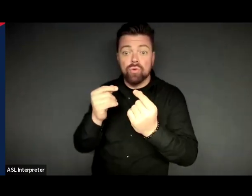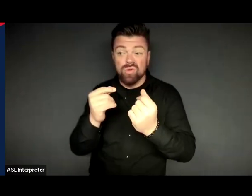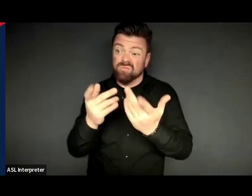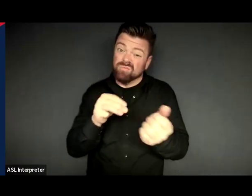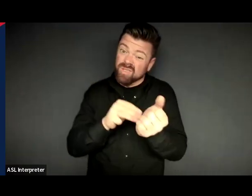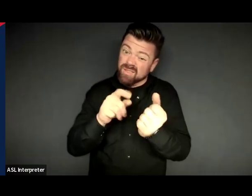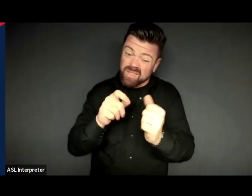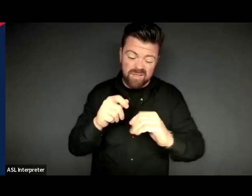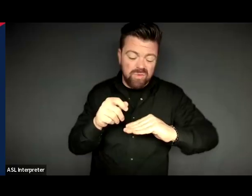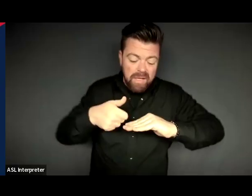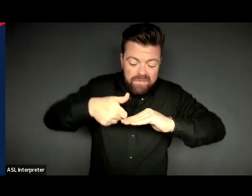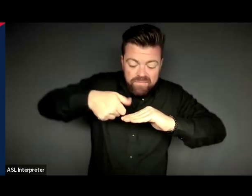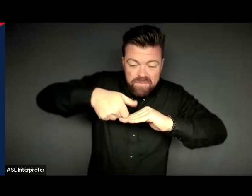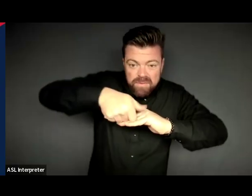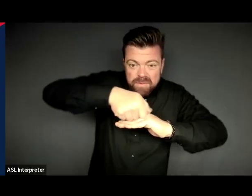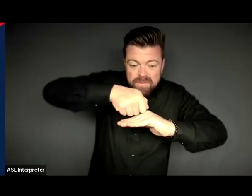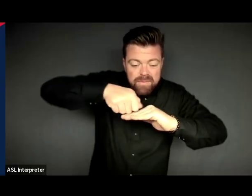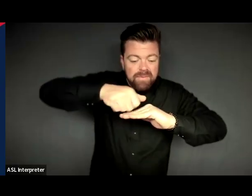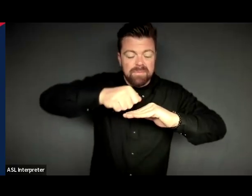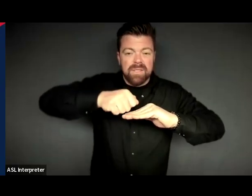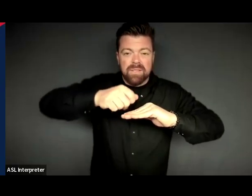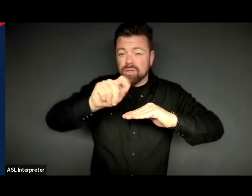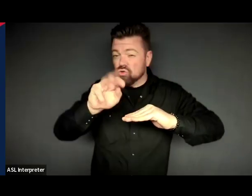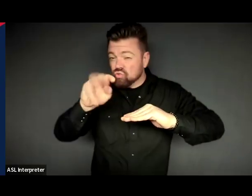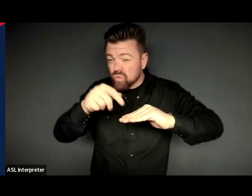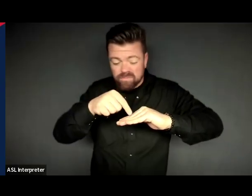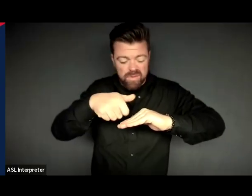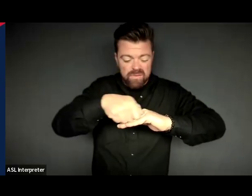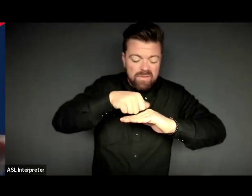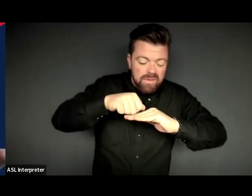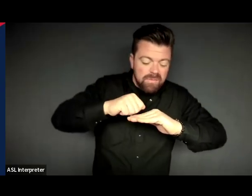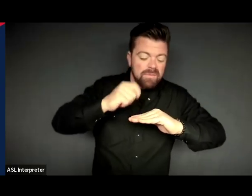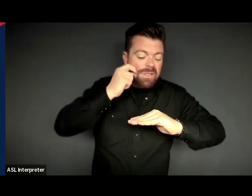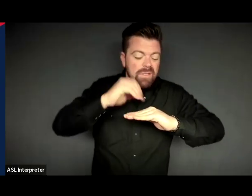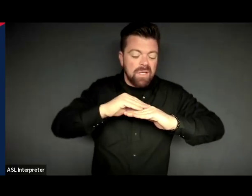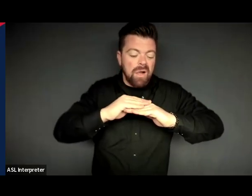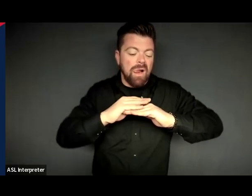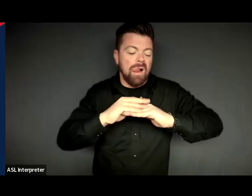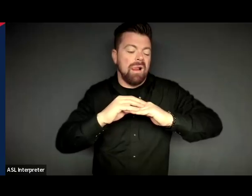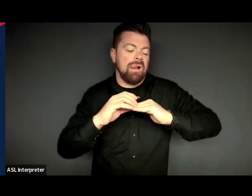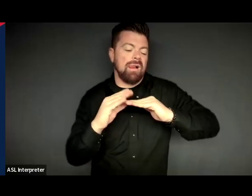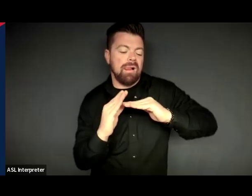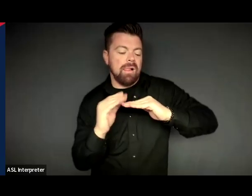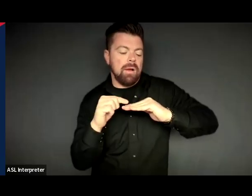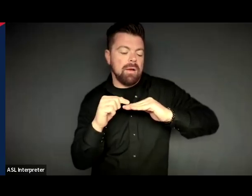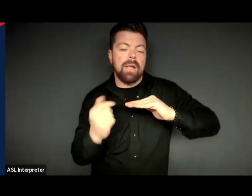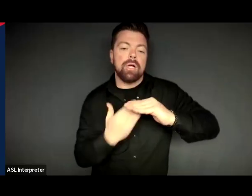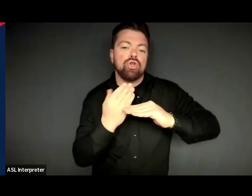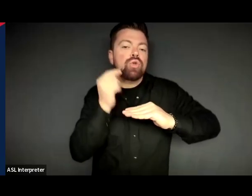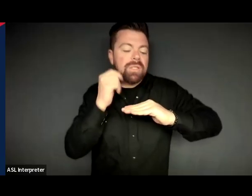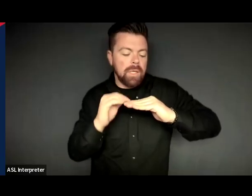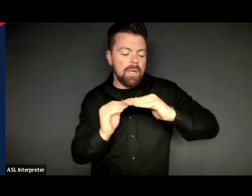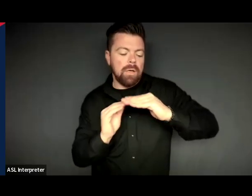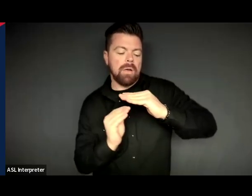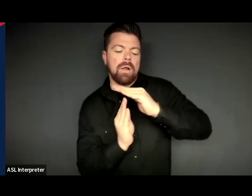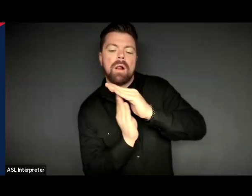healthcare professional only, um, to get that skin to be fresh that it can grow across the top of that. So there's all kinds